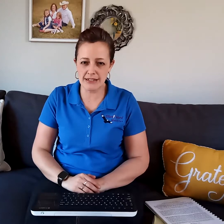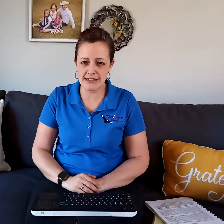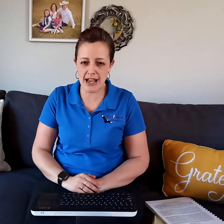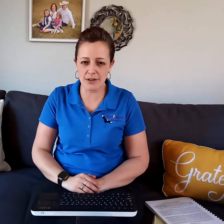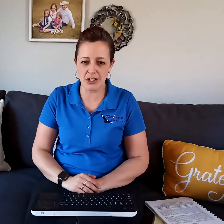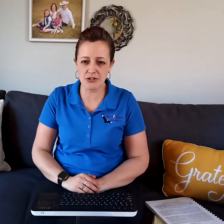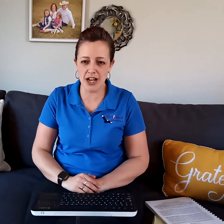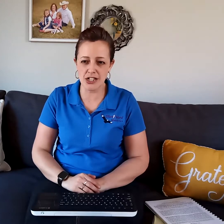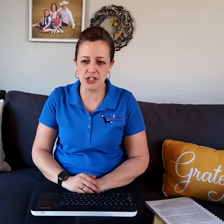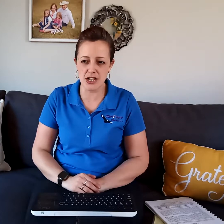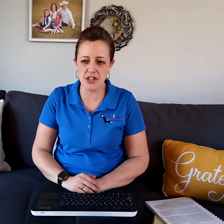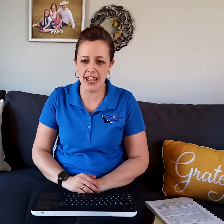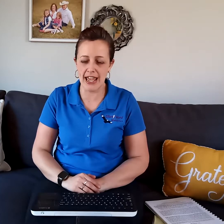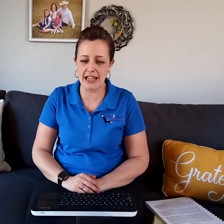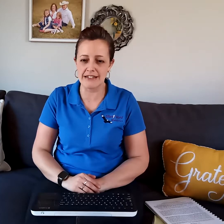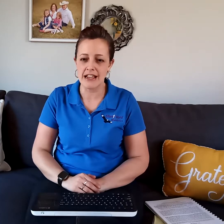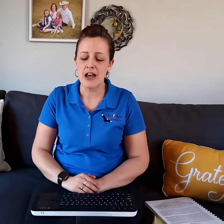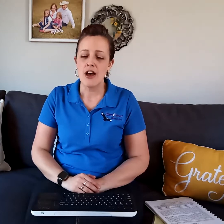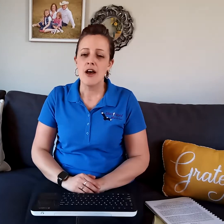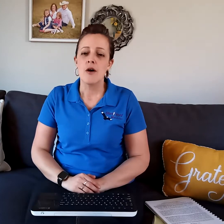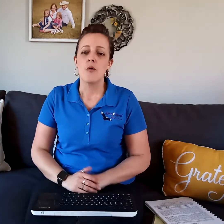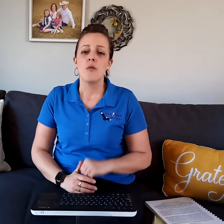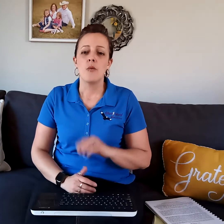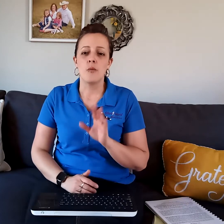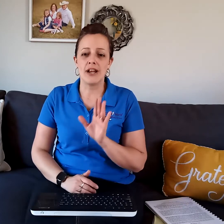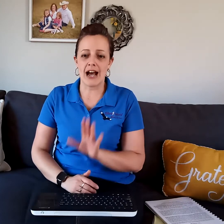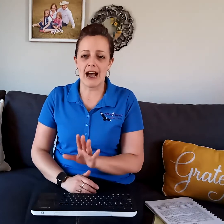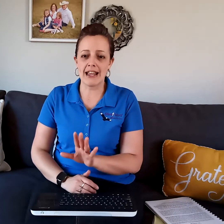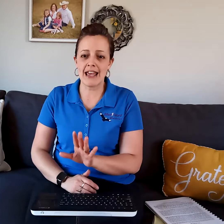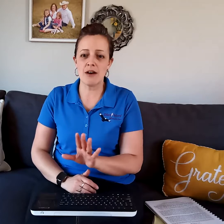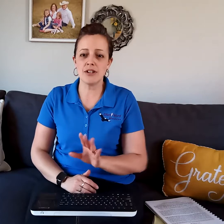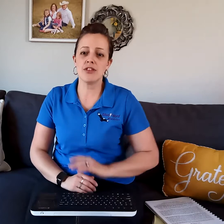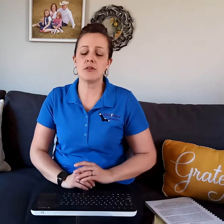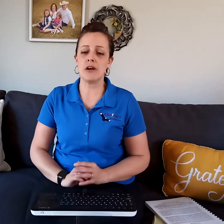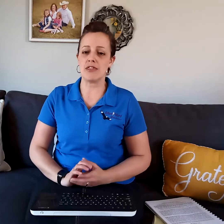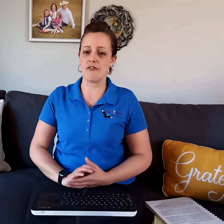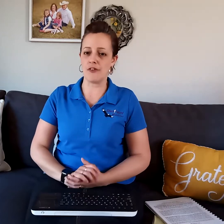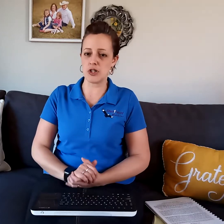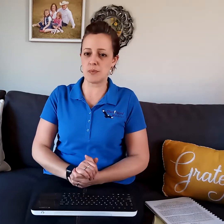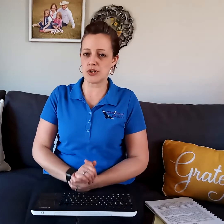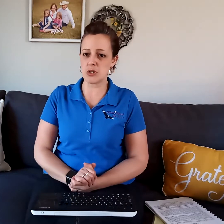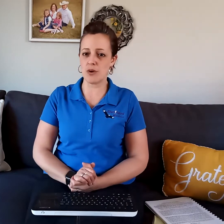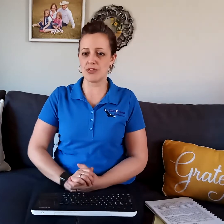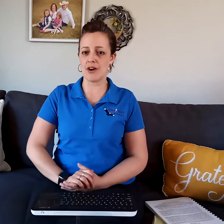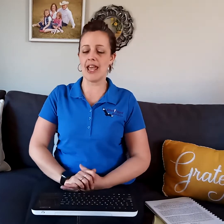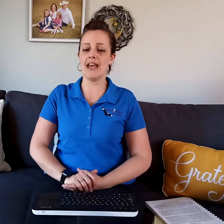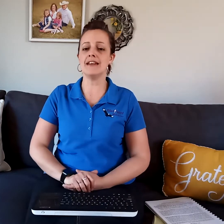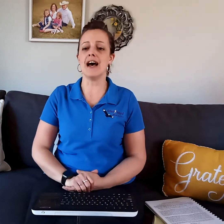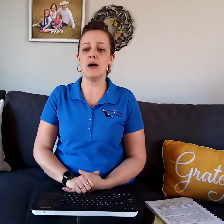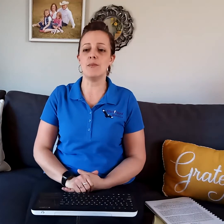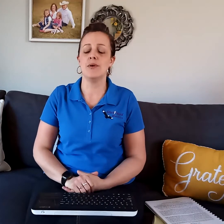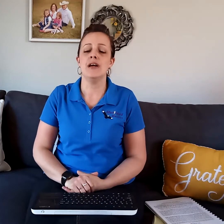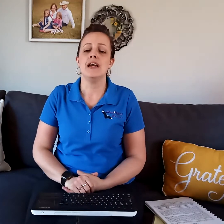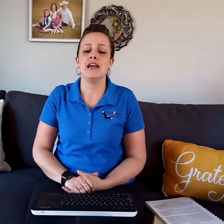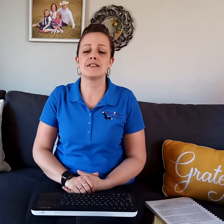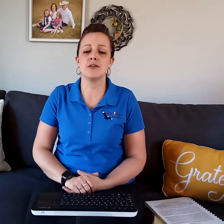down. I'm going to try to judge the hands. When I count to 3, the first person with their hand up is going